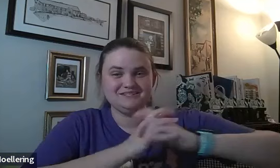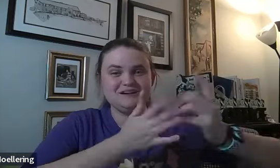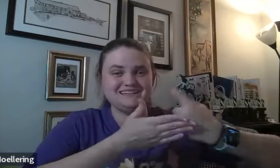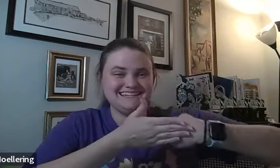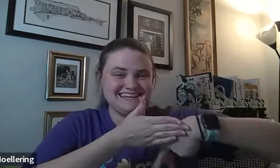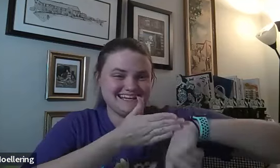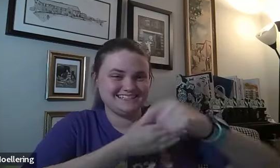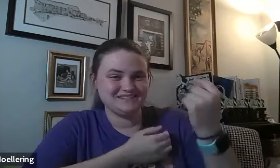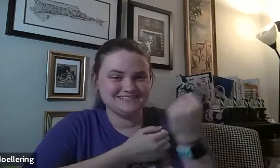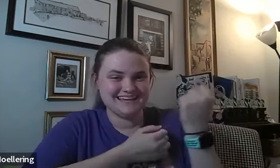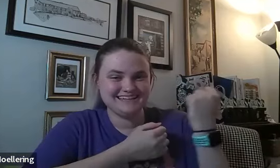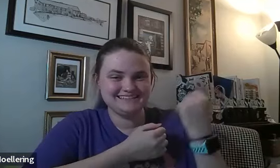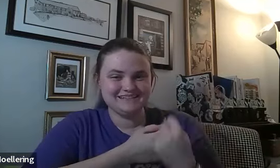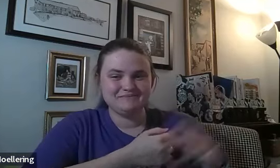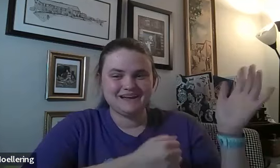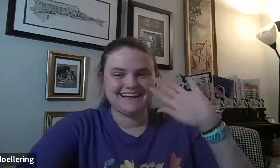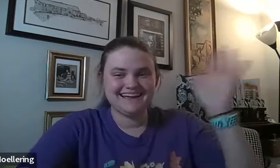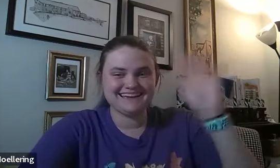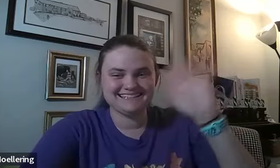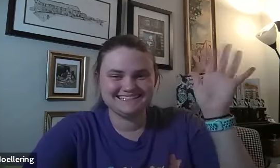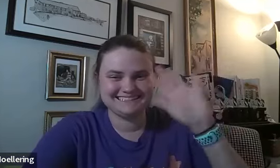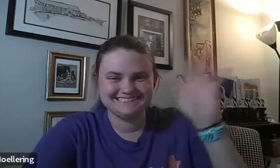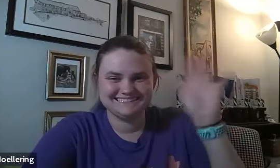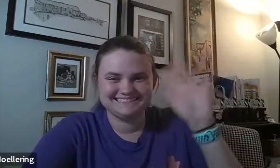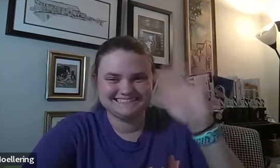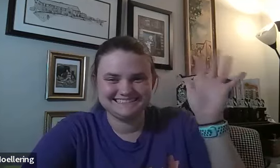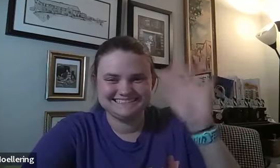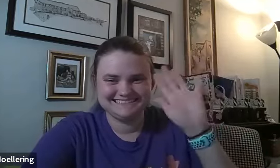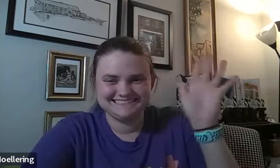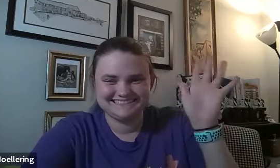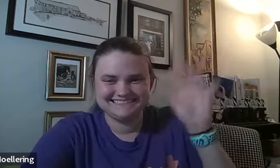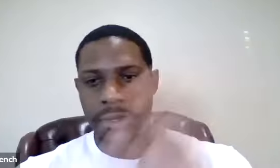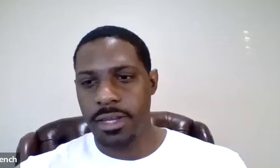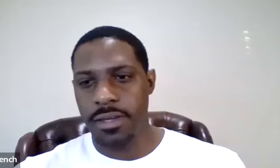guys next Tuesday. Bye guys. Thank you, Kate.